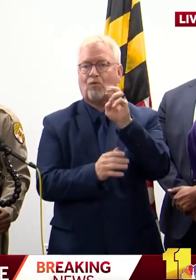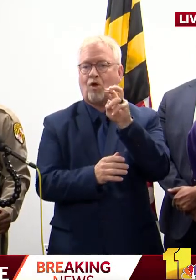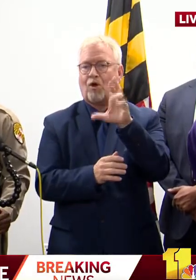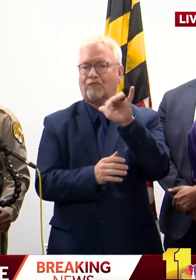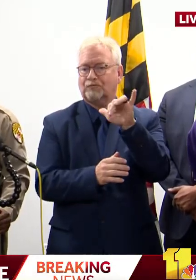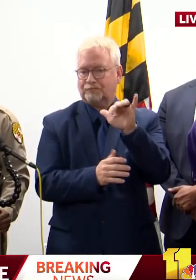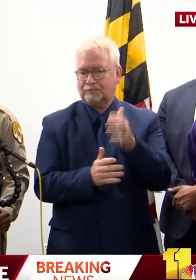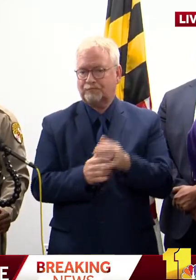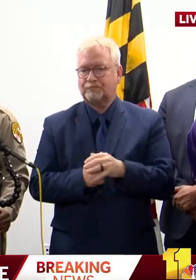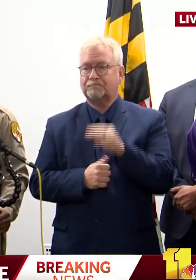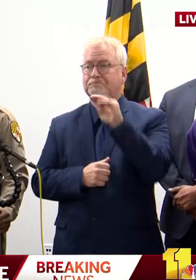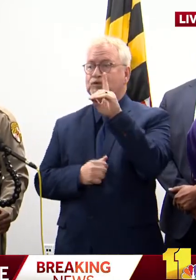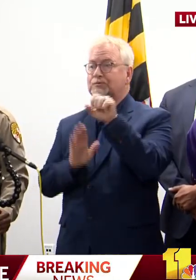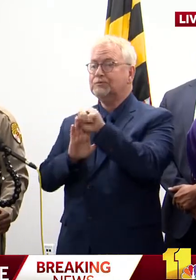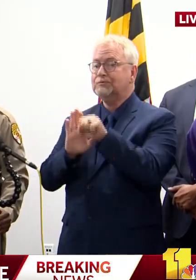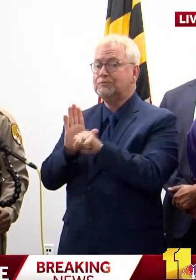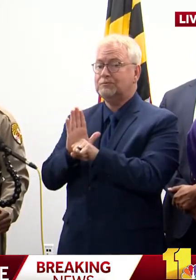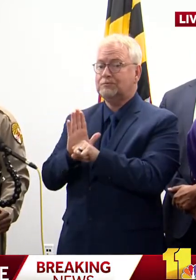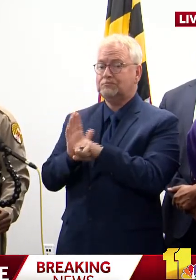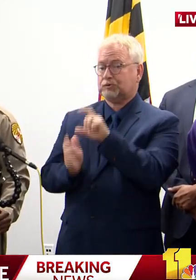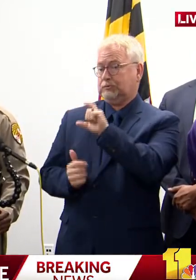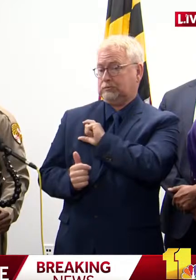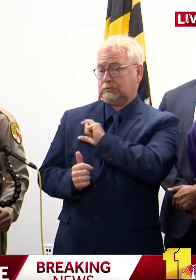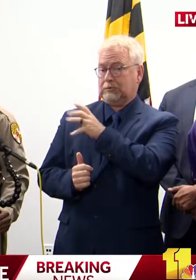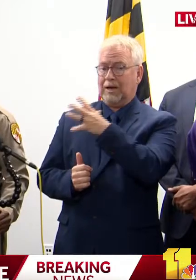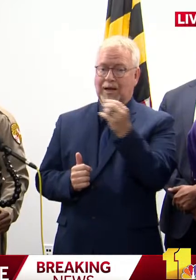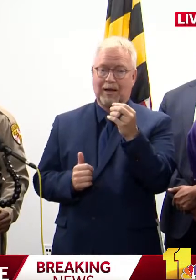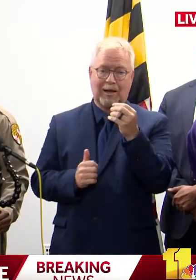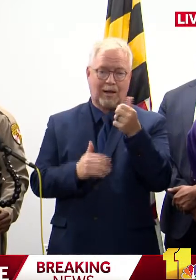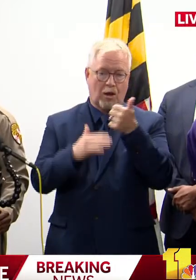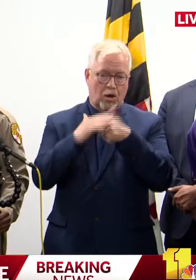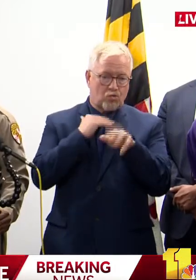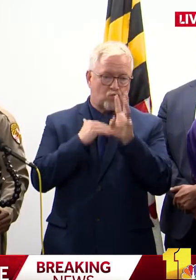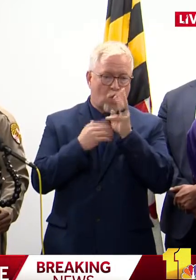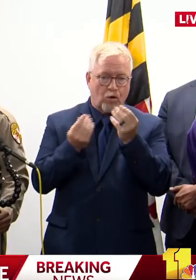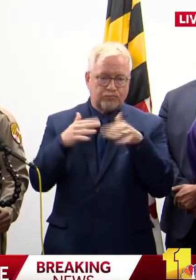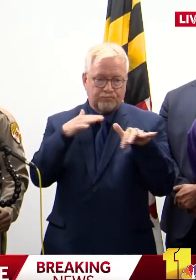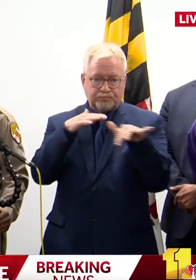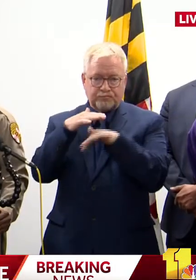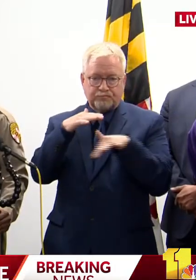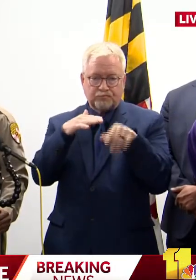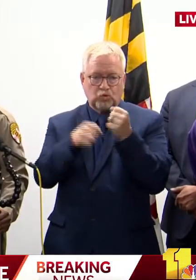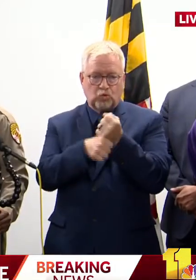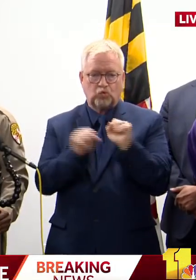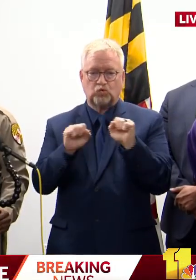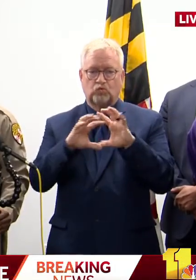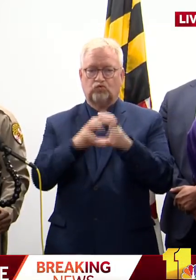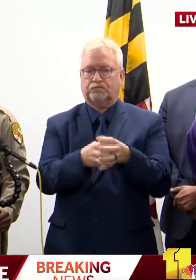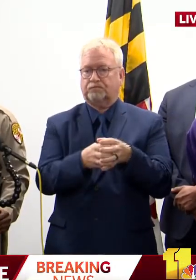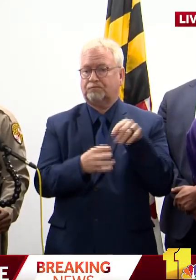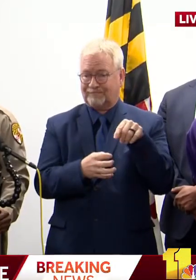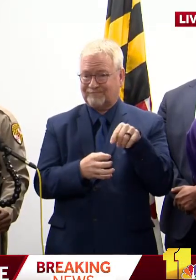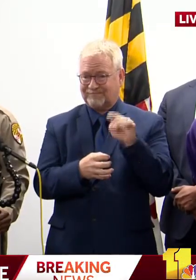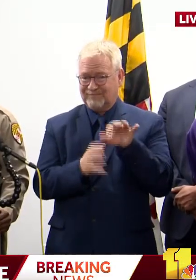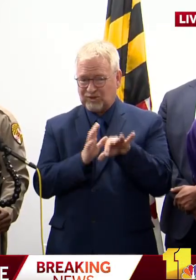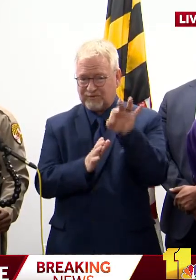Police, along with the underwater recovery teams, supported by state, local, and federal partners,